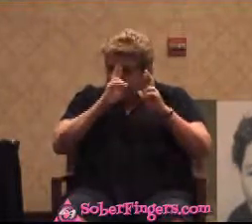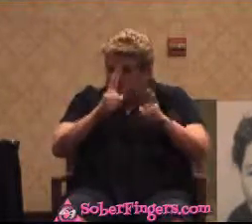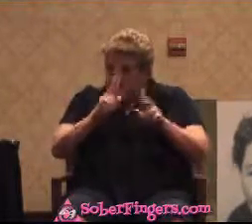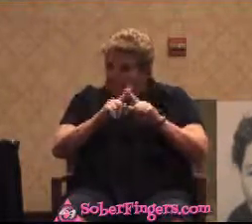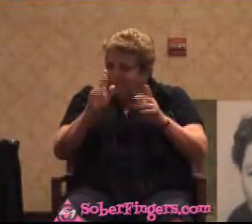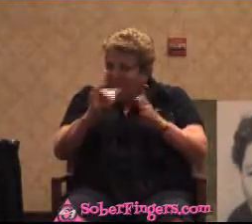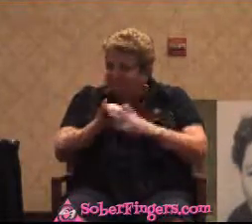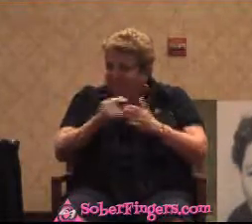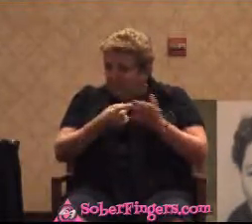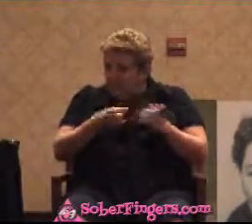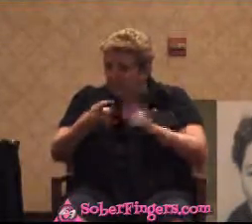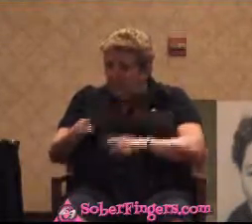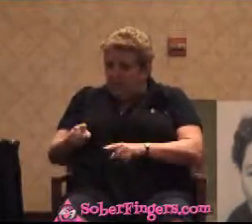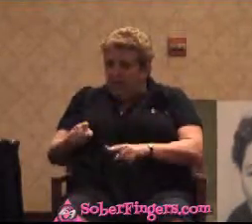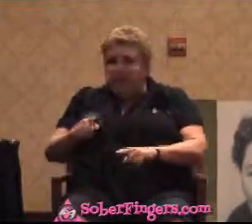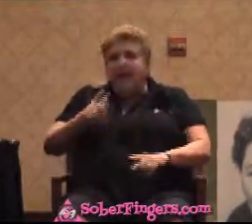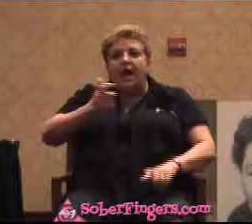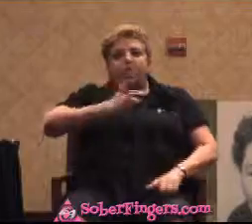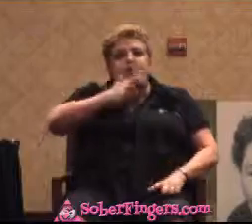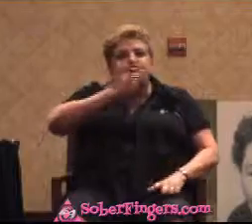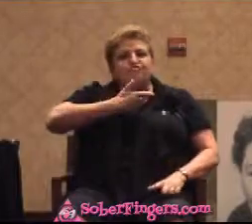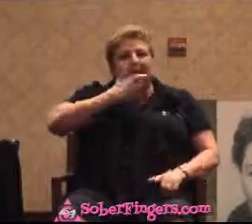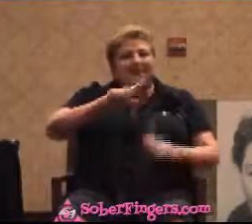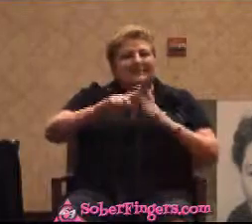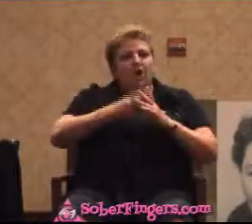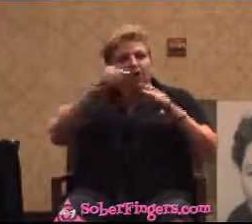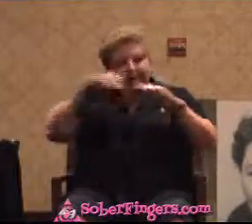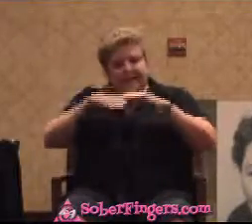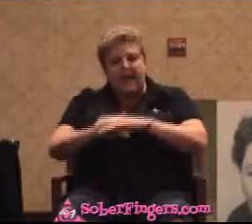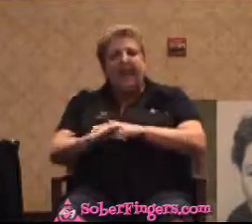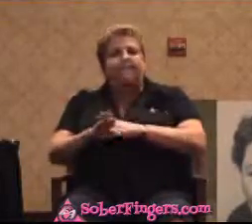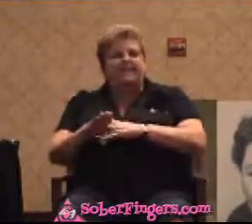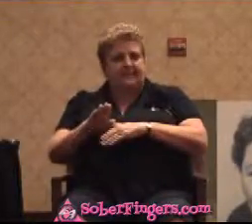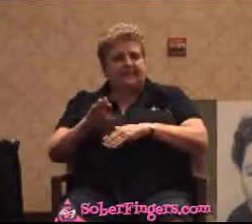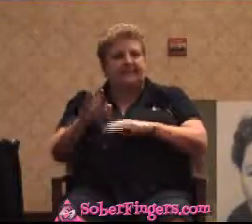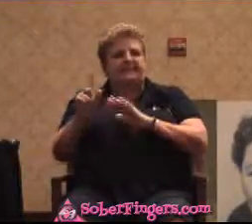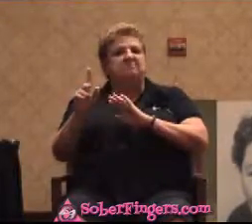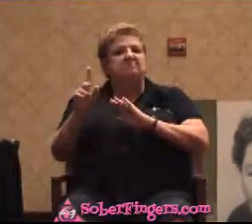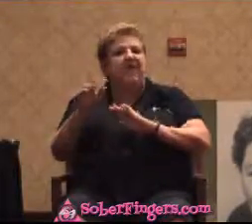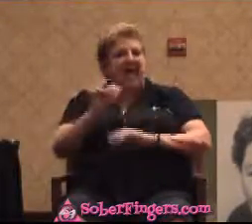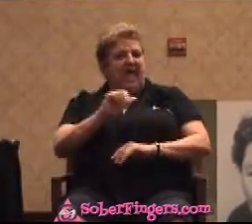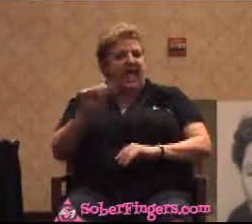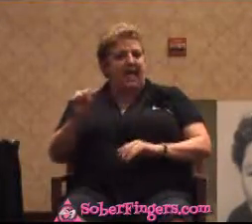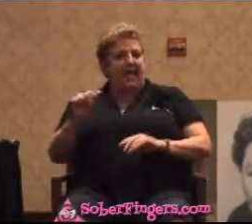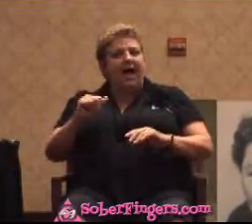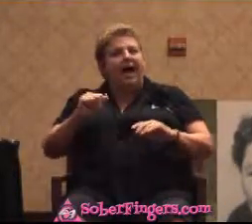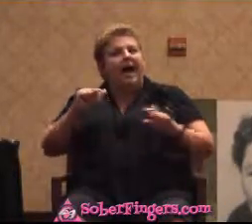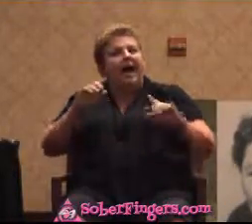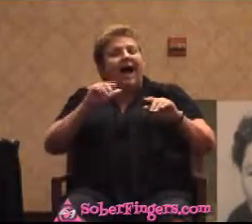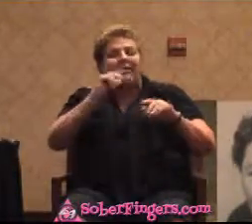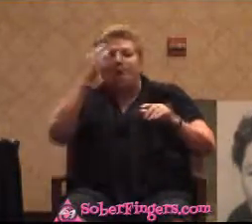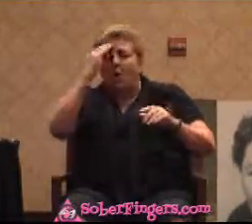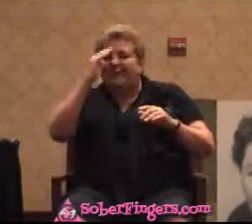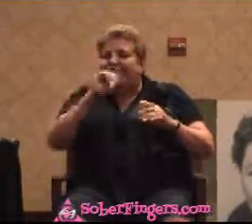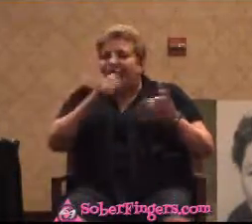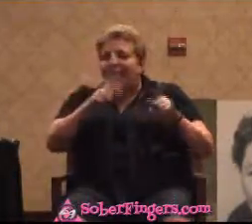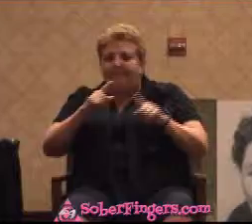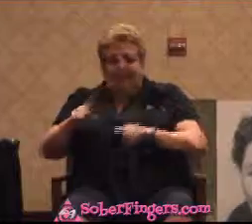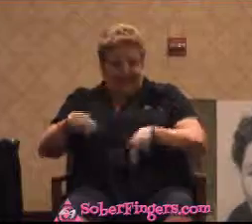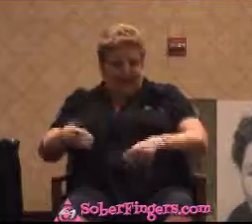Crack started coming into Alcoholics Anonymous. I know it didn't happen here in Tampa, but in Cincinnati, Ohio, it happened. And they